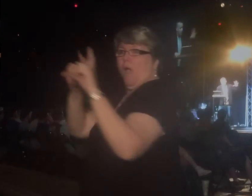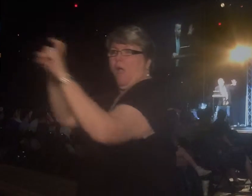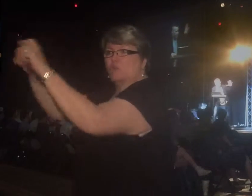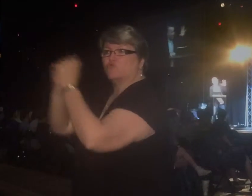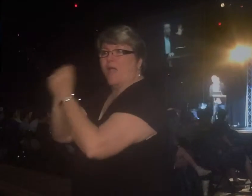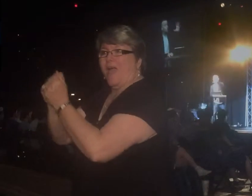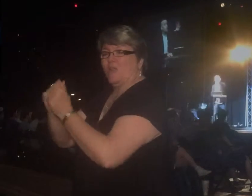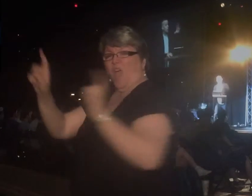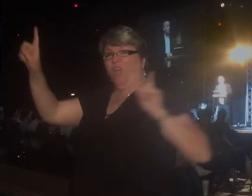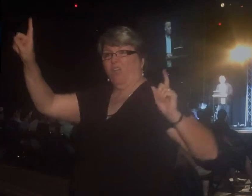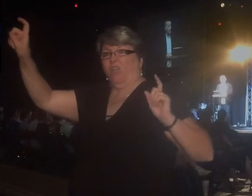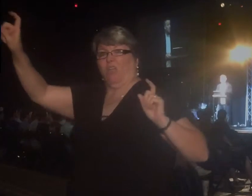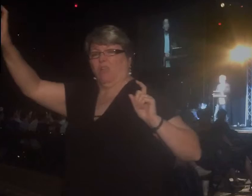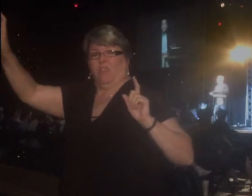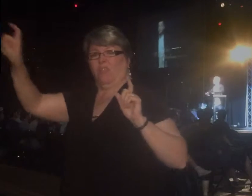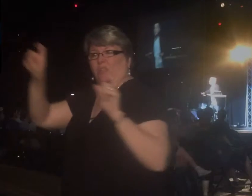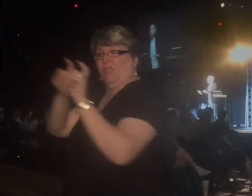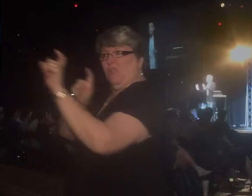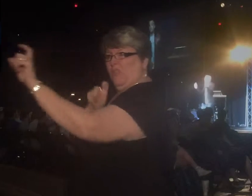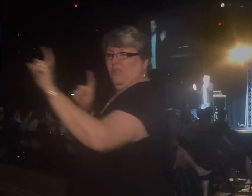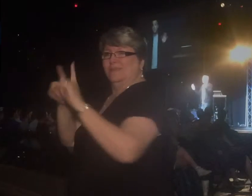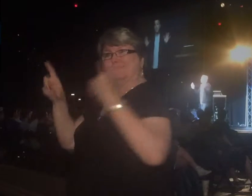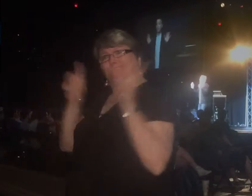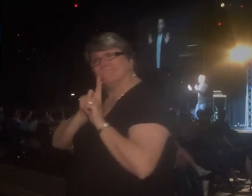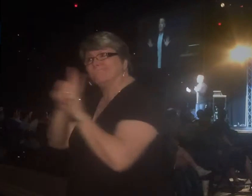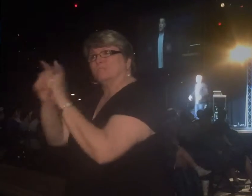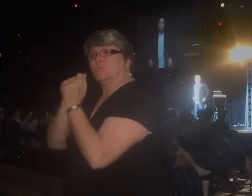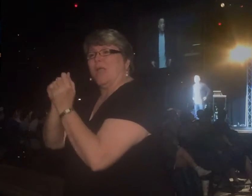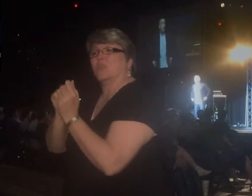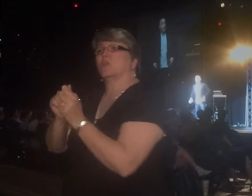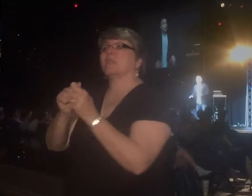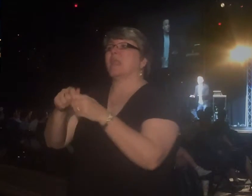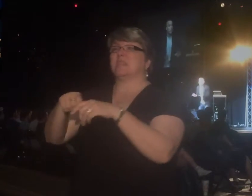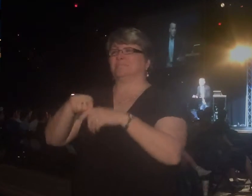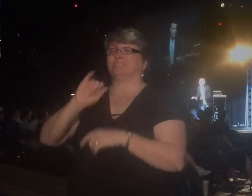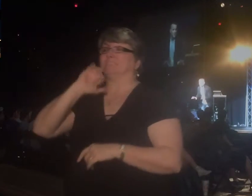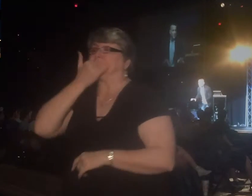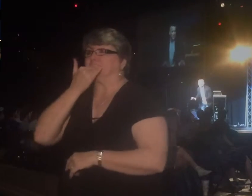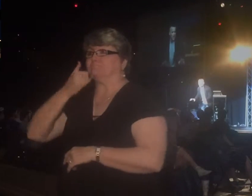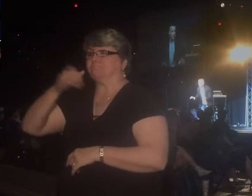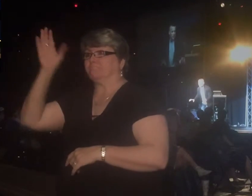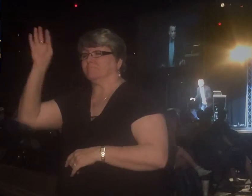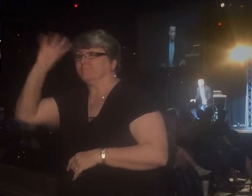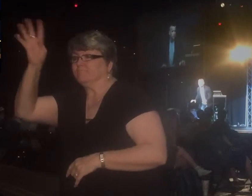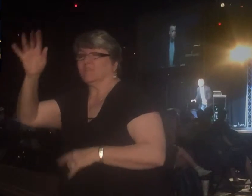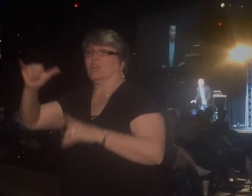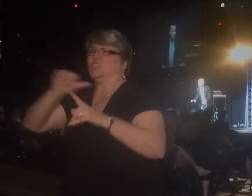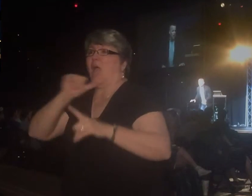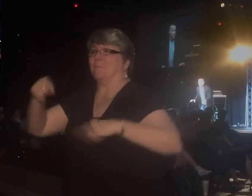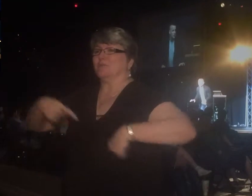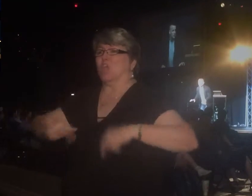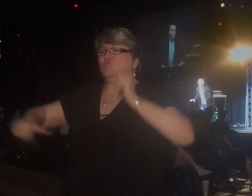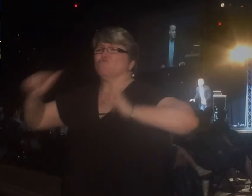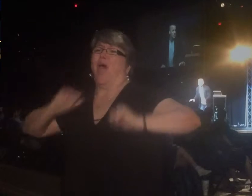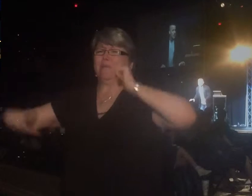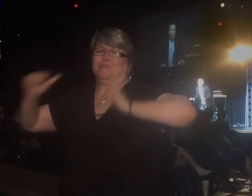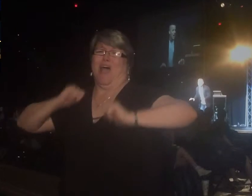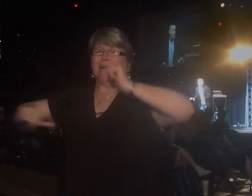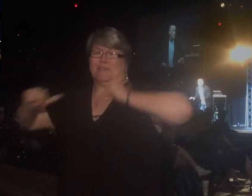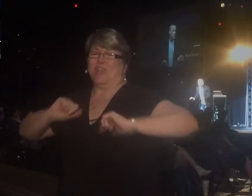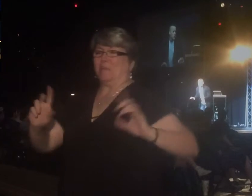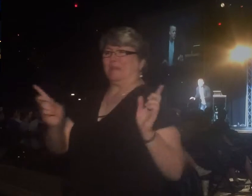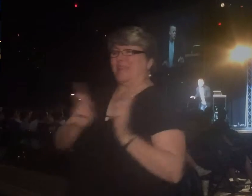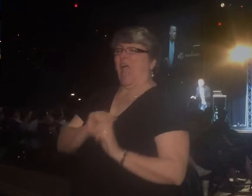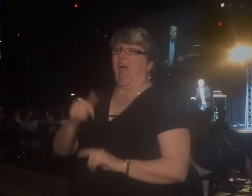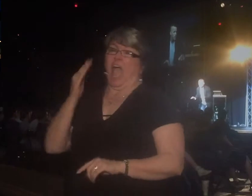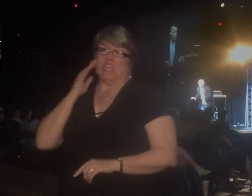run together into the drama of life. So let me dispel a myth right here at the front. You don't want to date someone that's all drama.